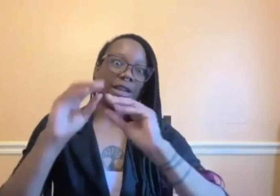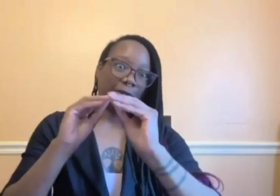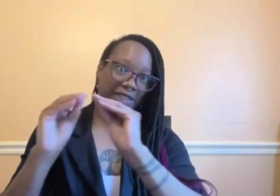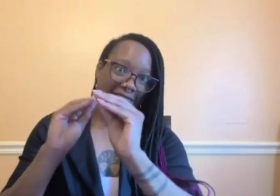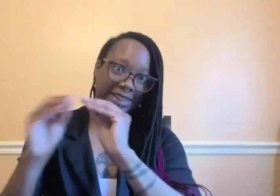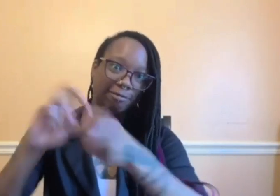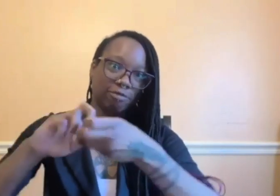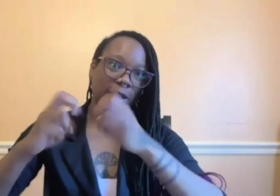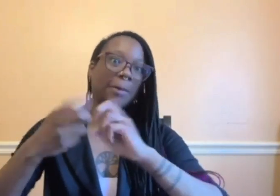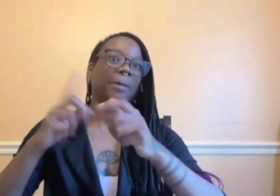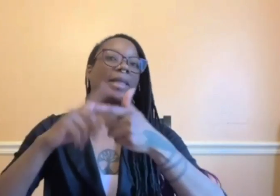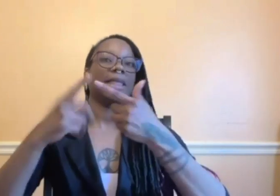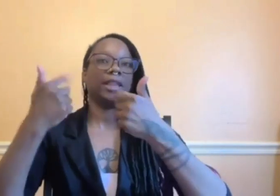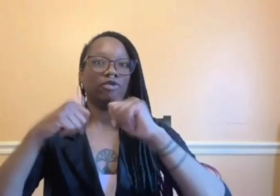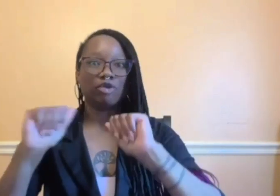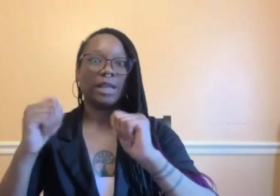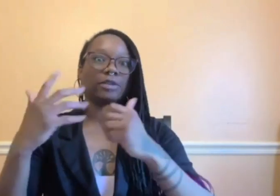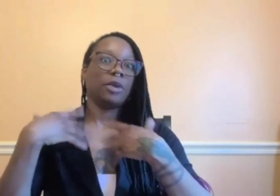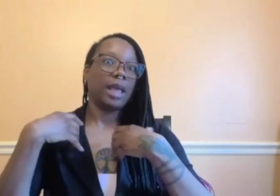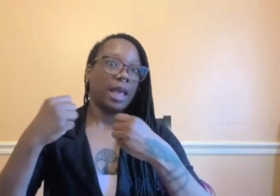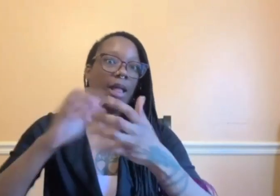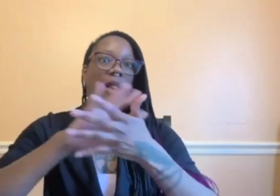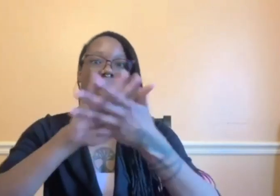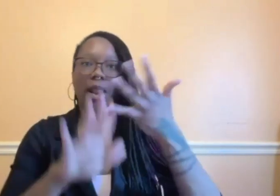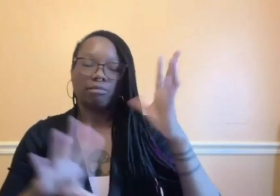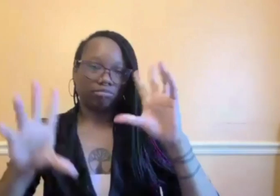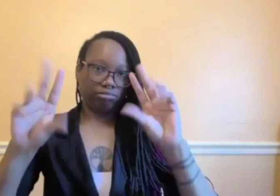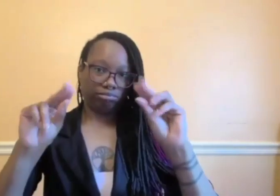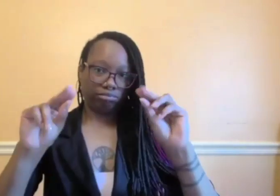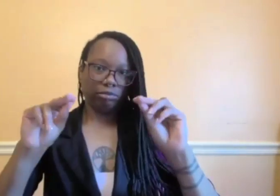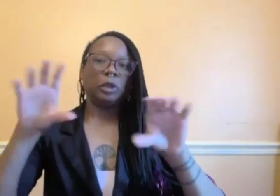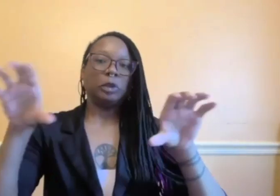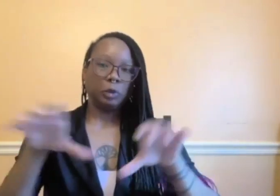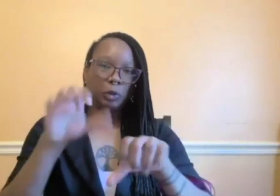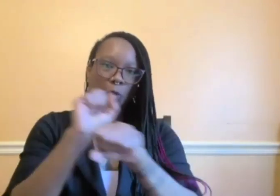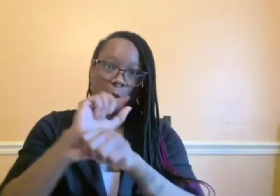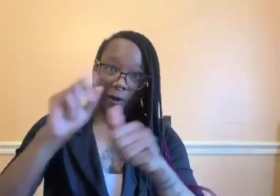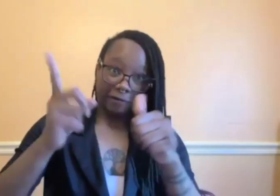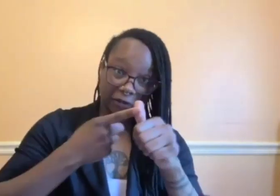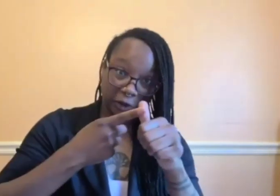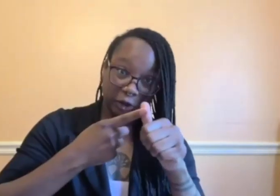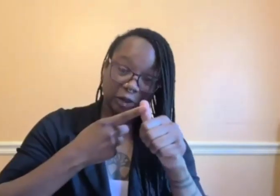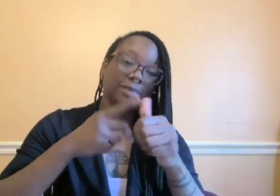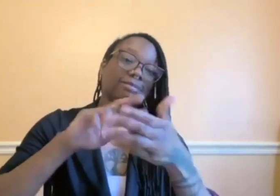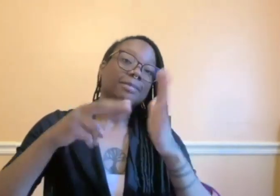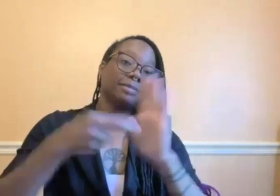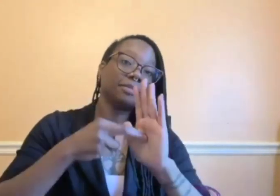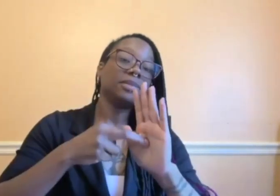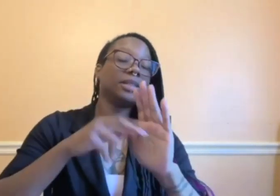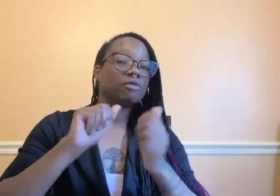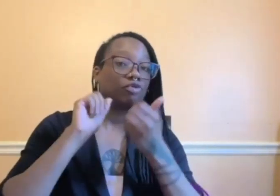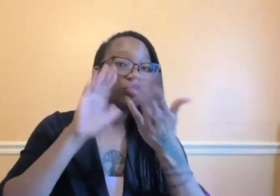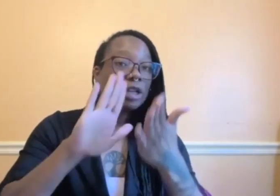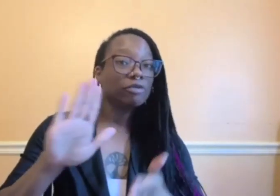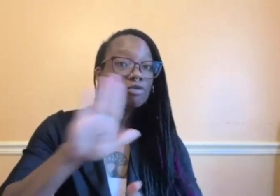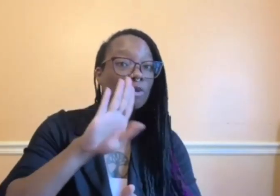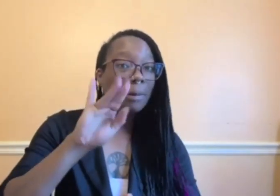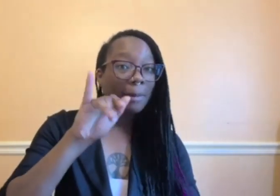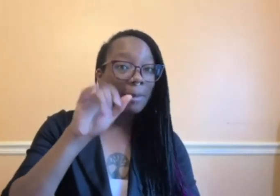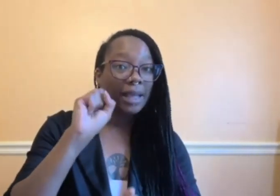And then you don't want to be the one to take the brunt of everything and work with them while they resolve the problems. Sometimes you